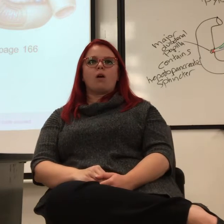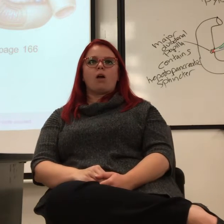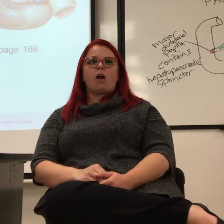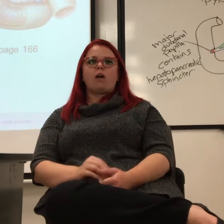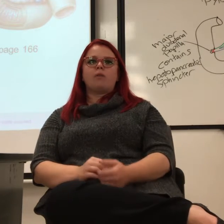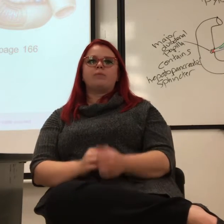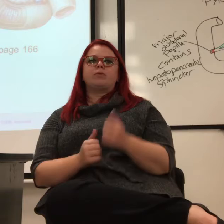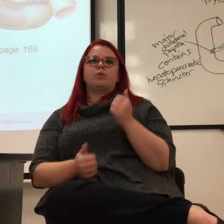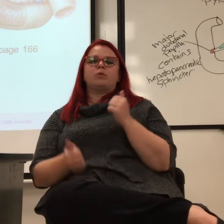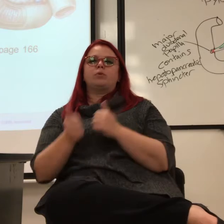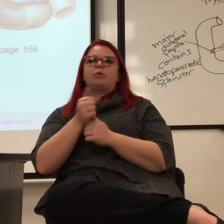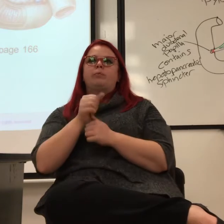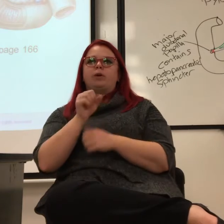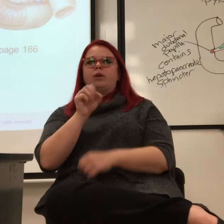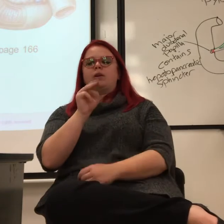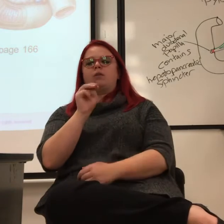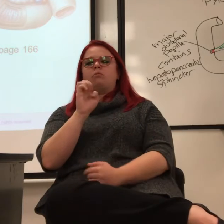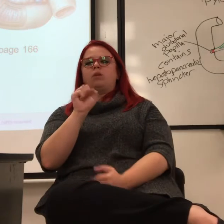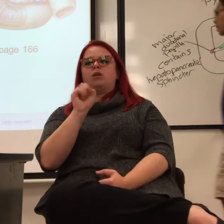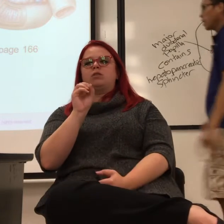go over duodenum.